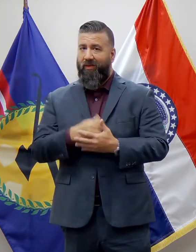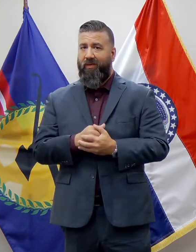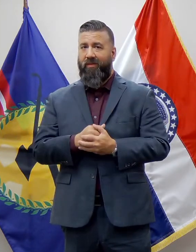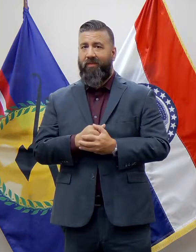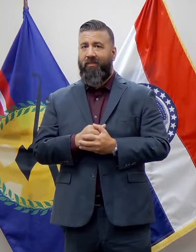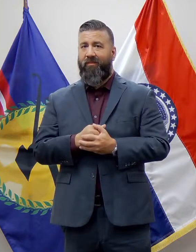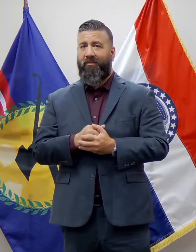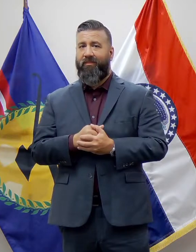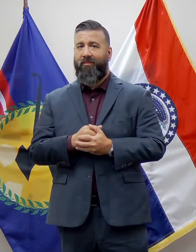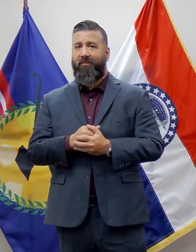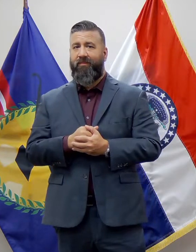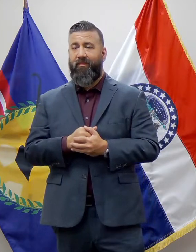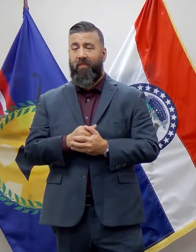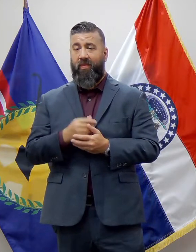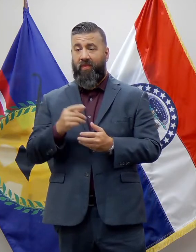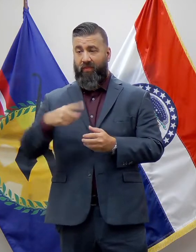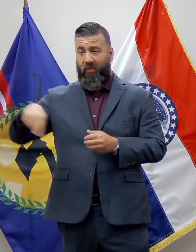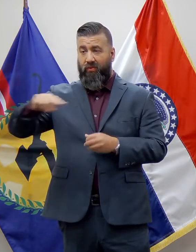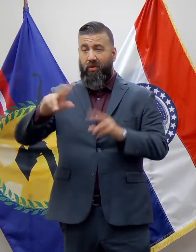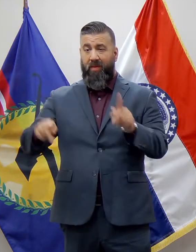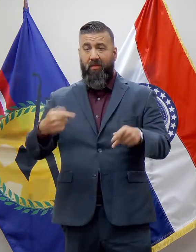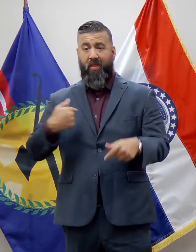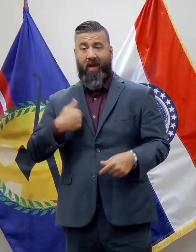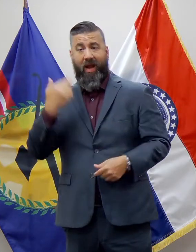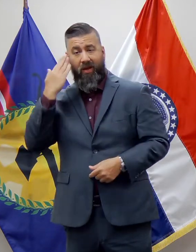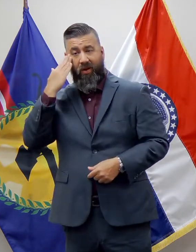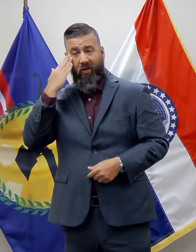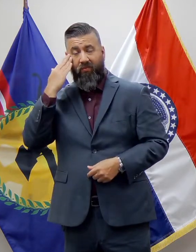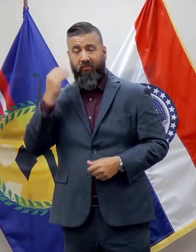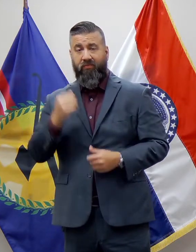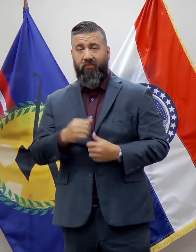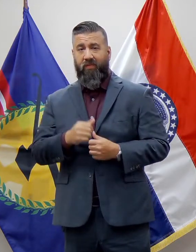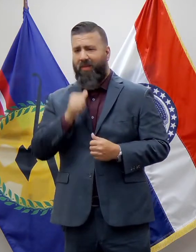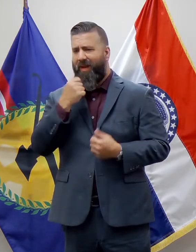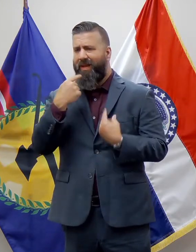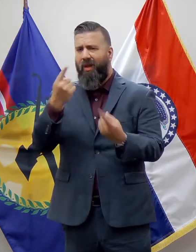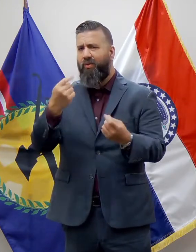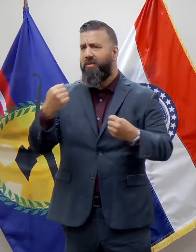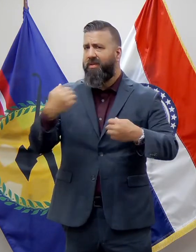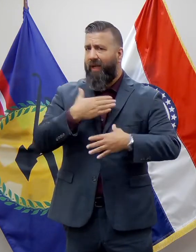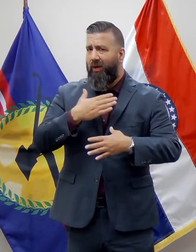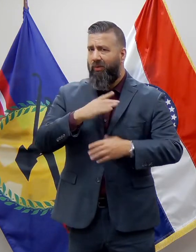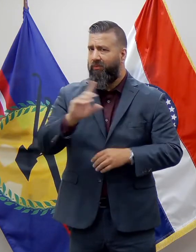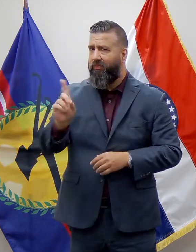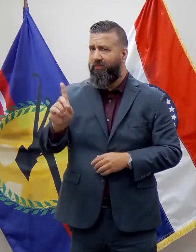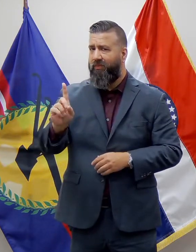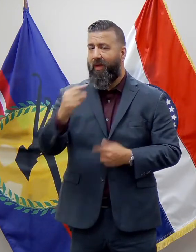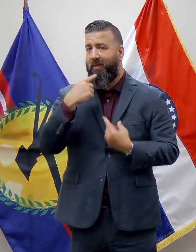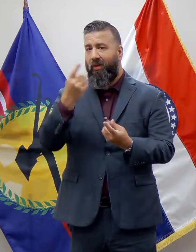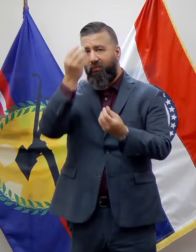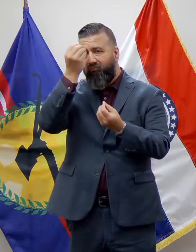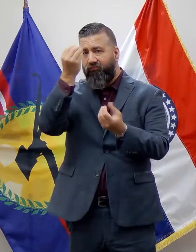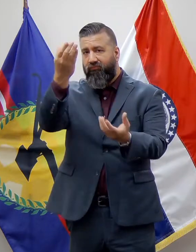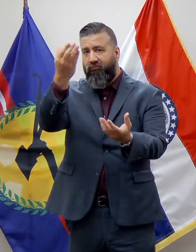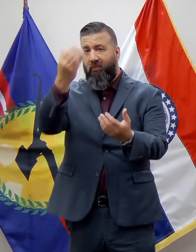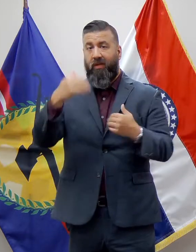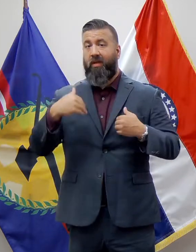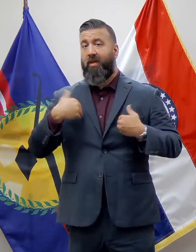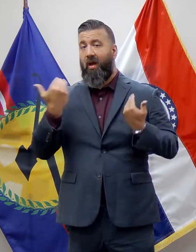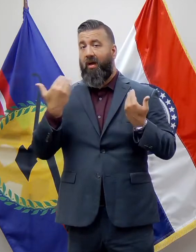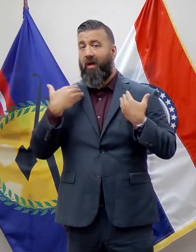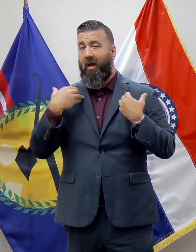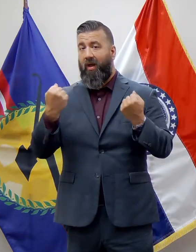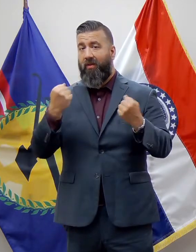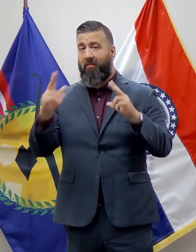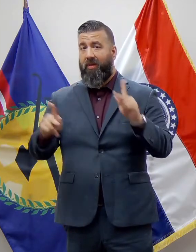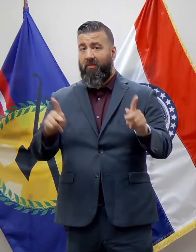people who've shared their stories with me. And I'm not telling you this to scare you, I'm telling it to inform you. Young, healthy people are